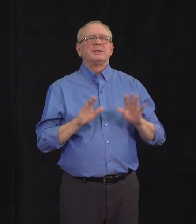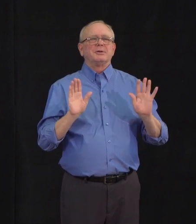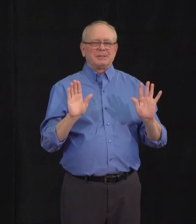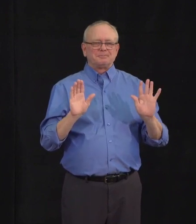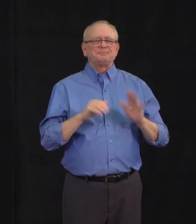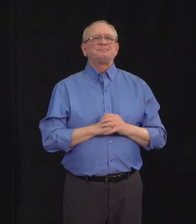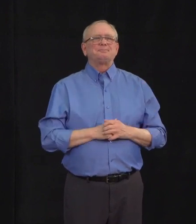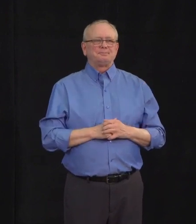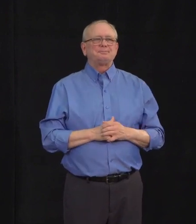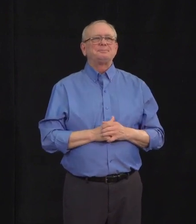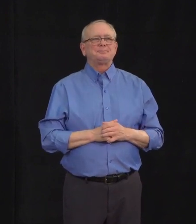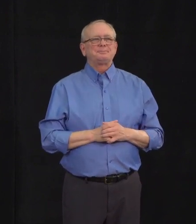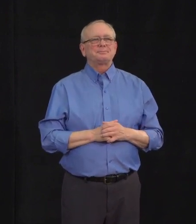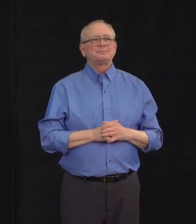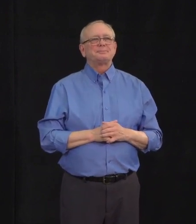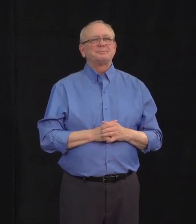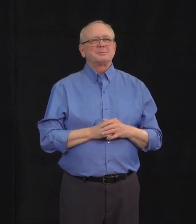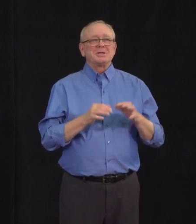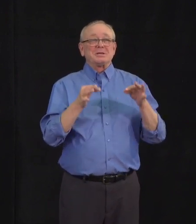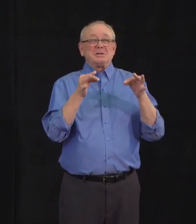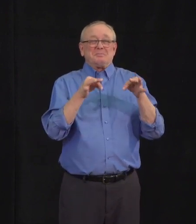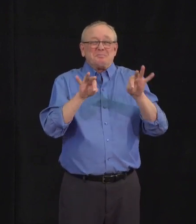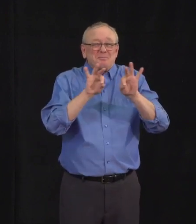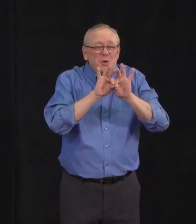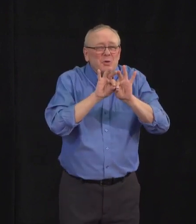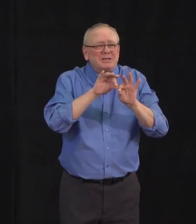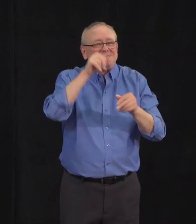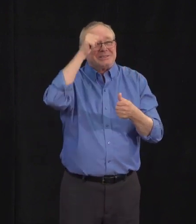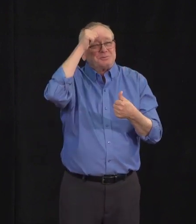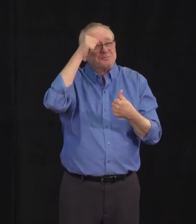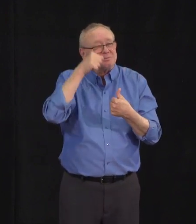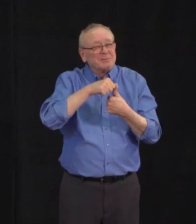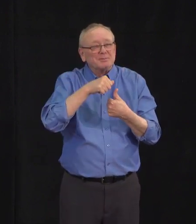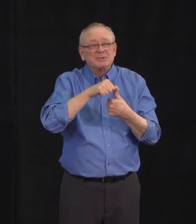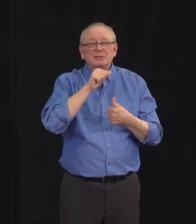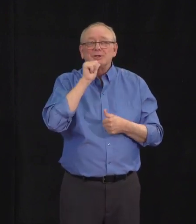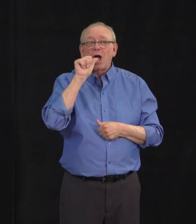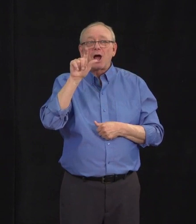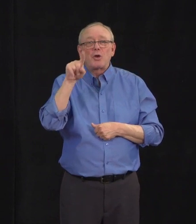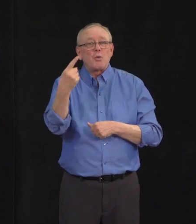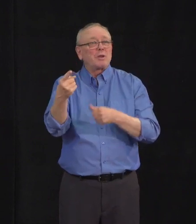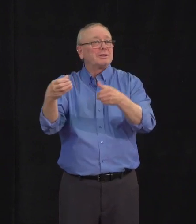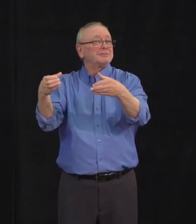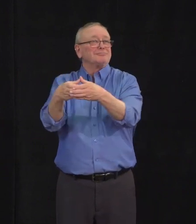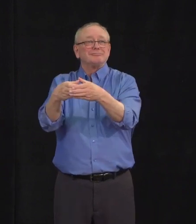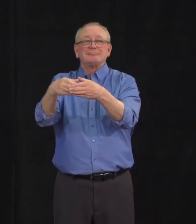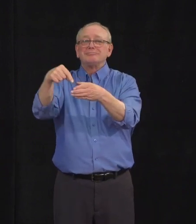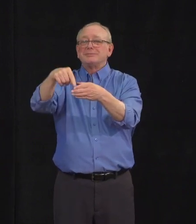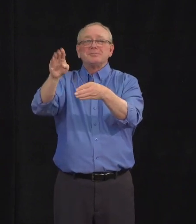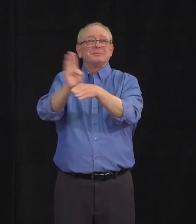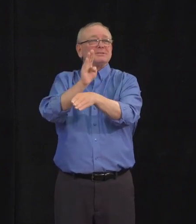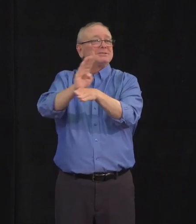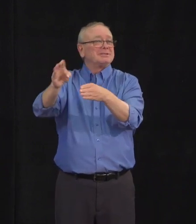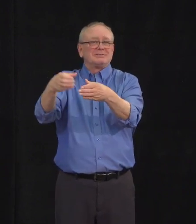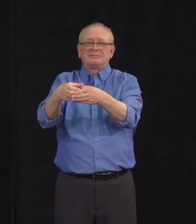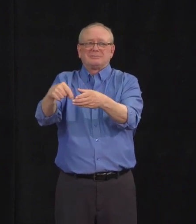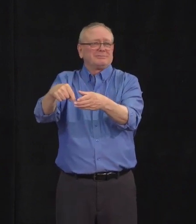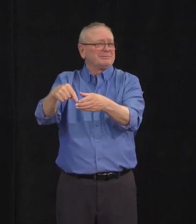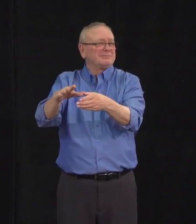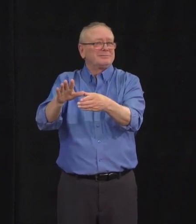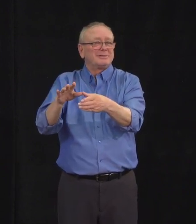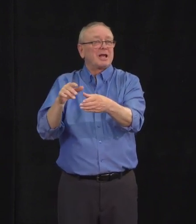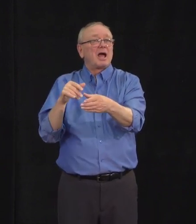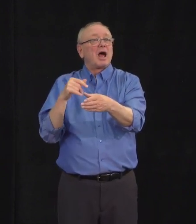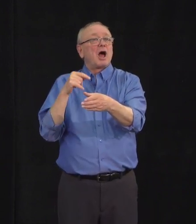isolation from everything else that's going on around that site, we will never be able to fully control an outbreak. And so with respect to